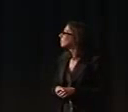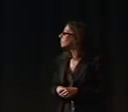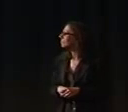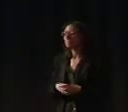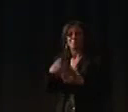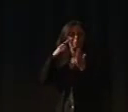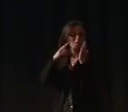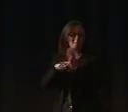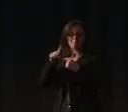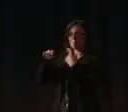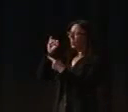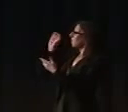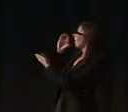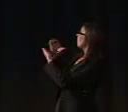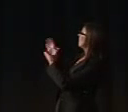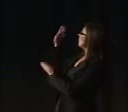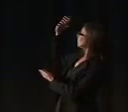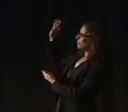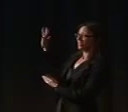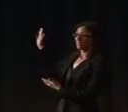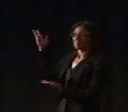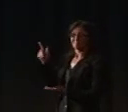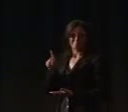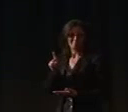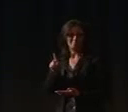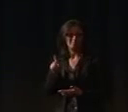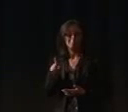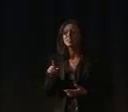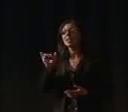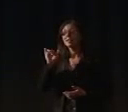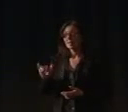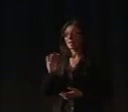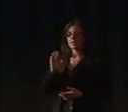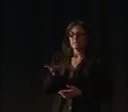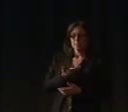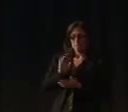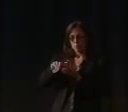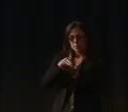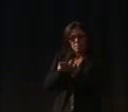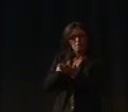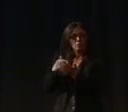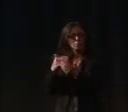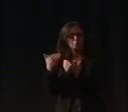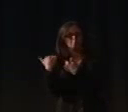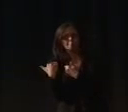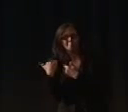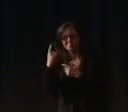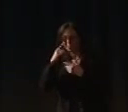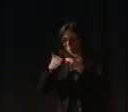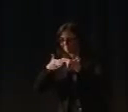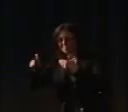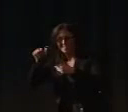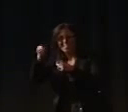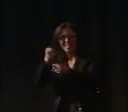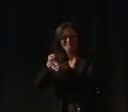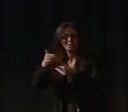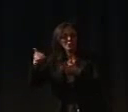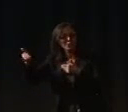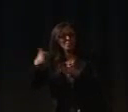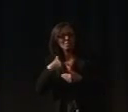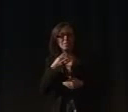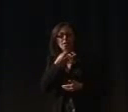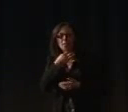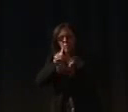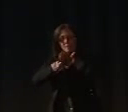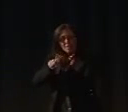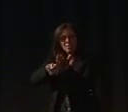in the center for the next 10 years or more. And the center itself, the Center